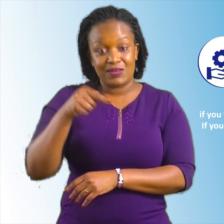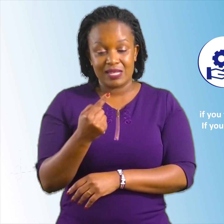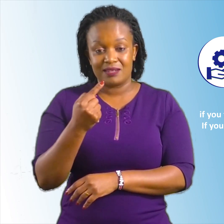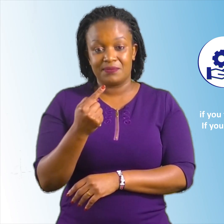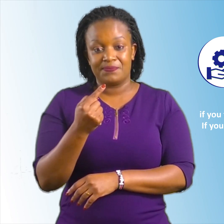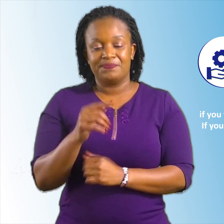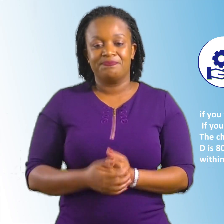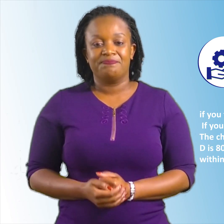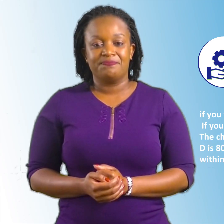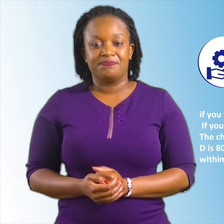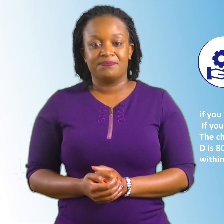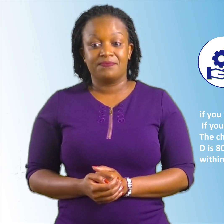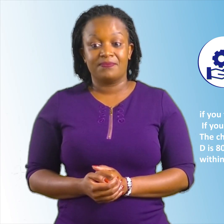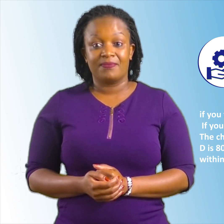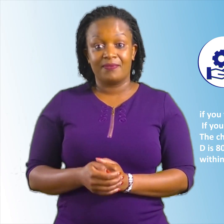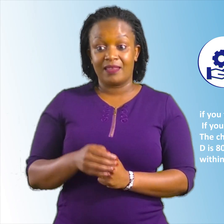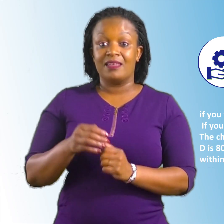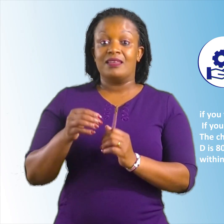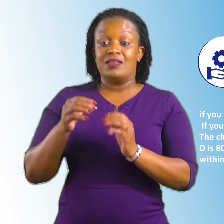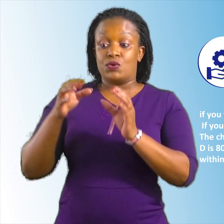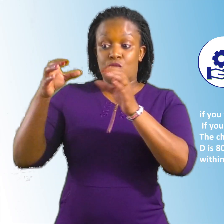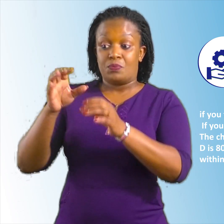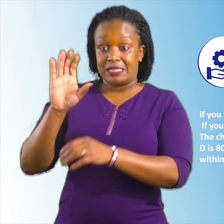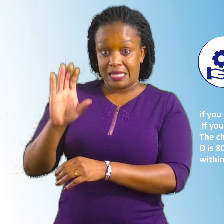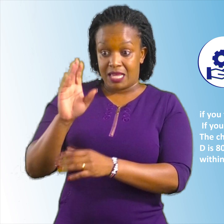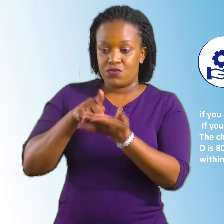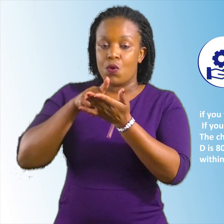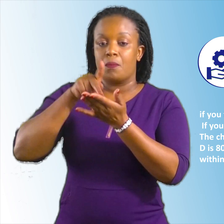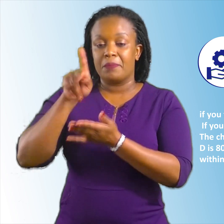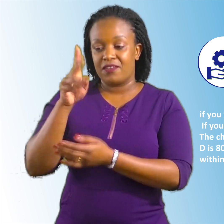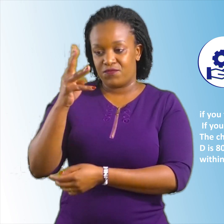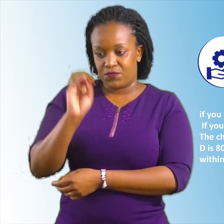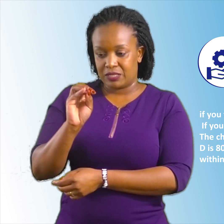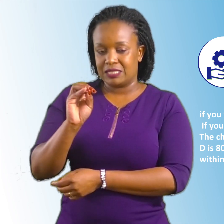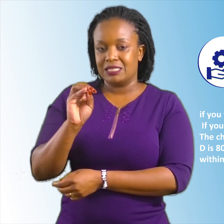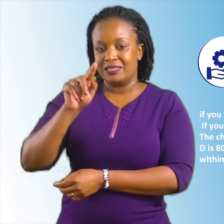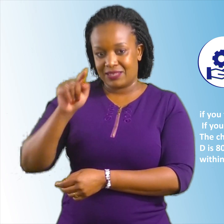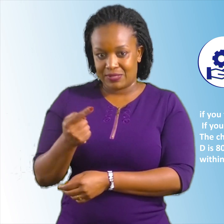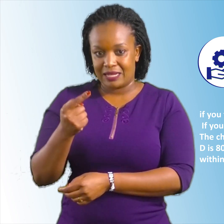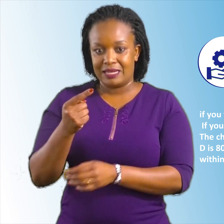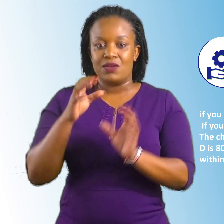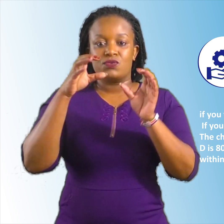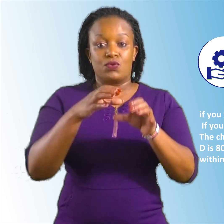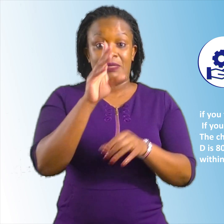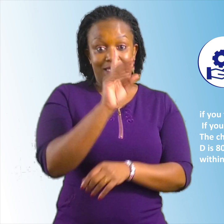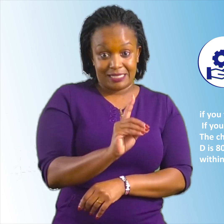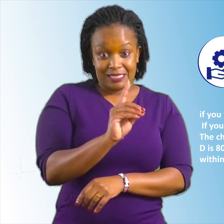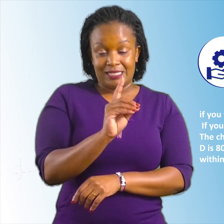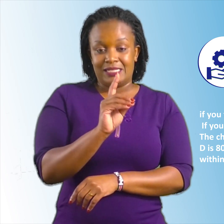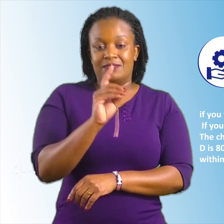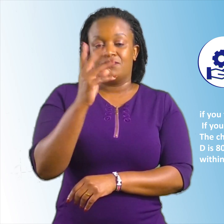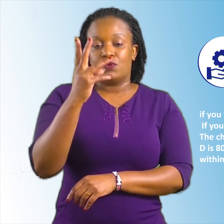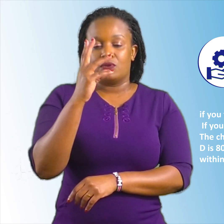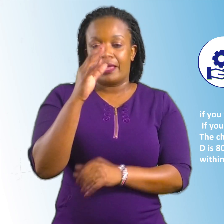$20,000. The charge for Category C is $40,000 and Category D is $80,000.